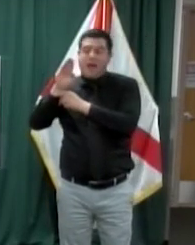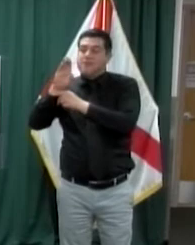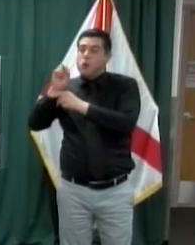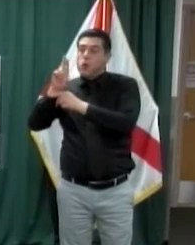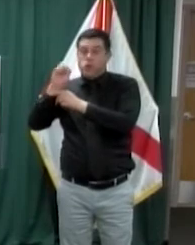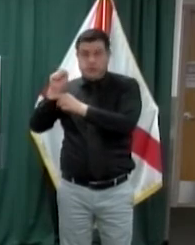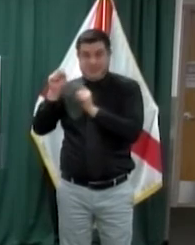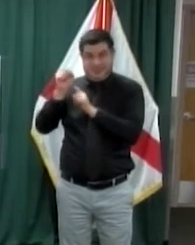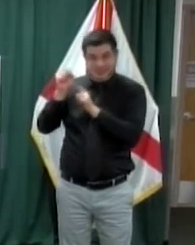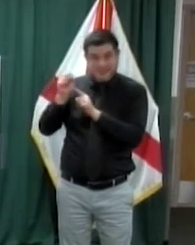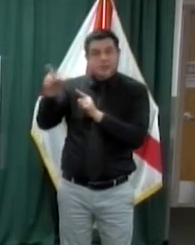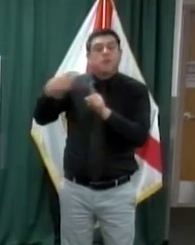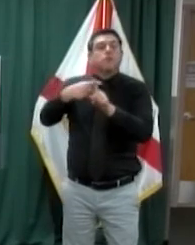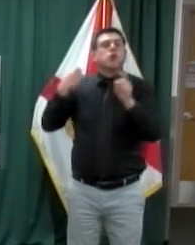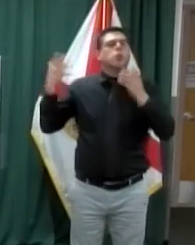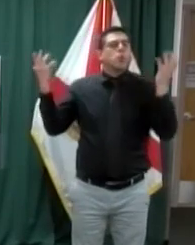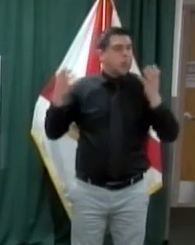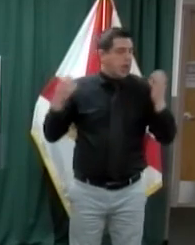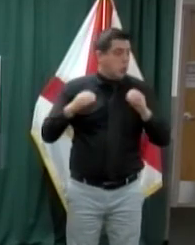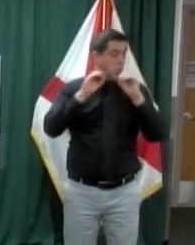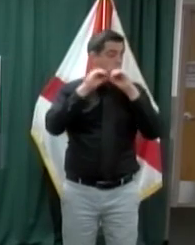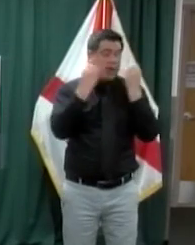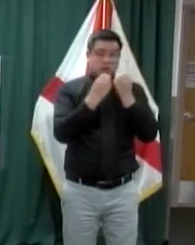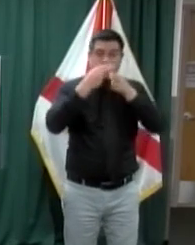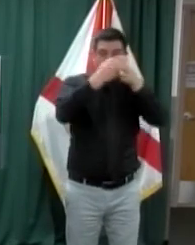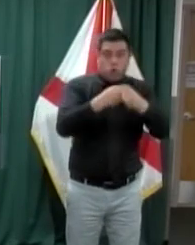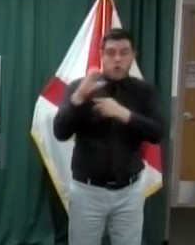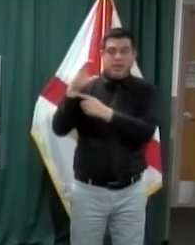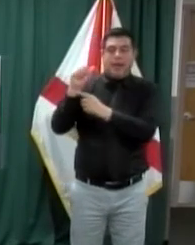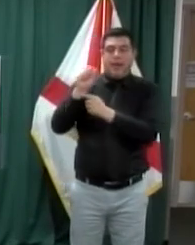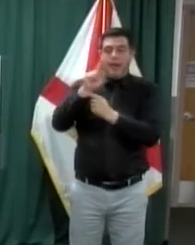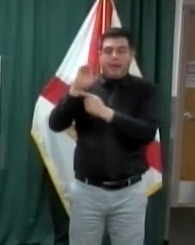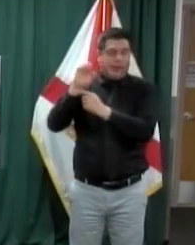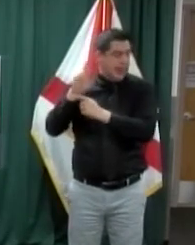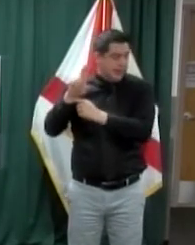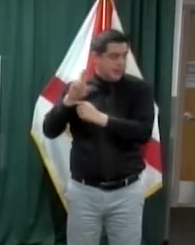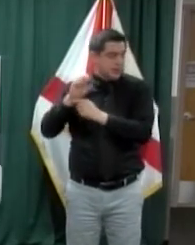times of crisis and trouble. Pam, welcome. Thank you, Chairman.